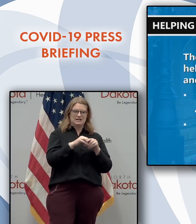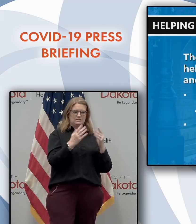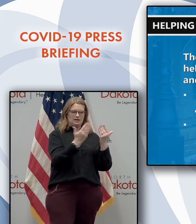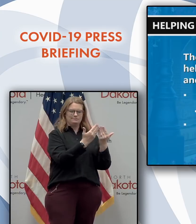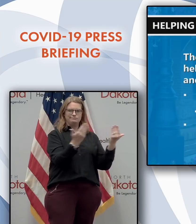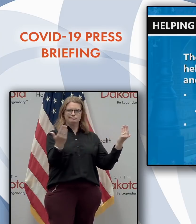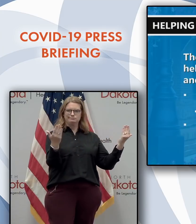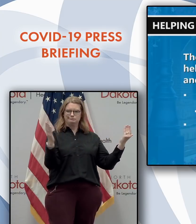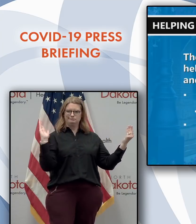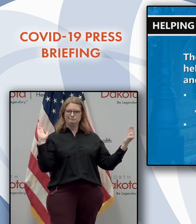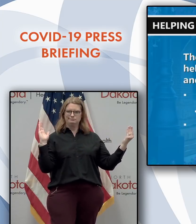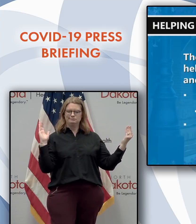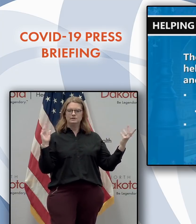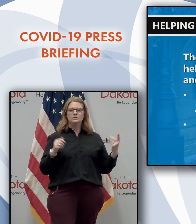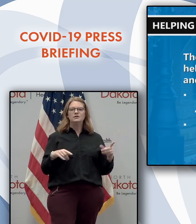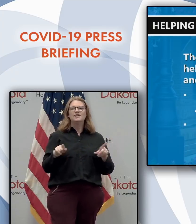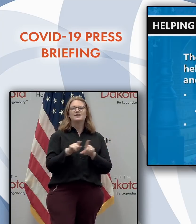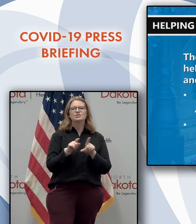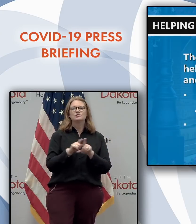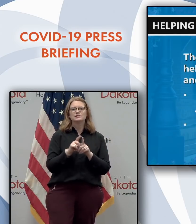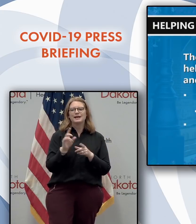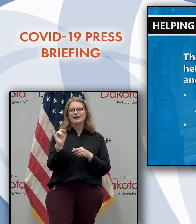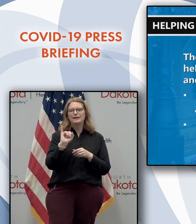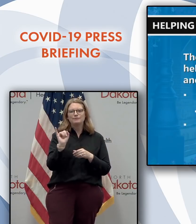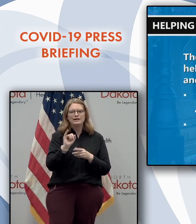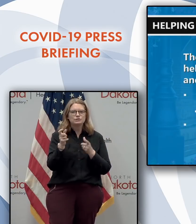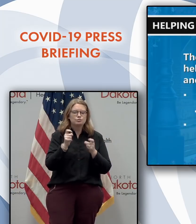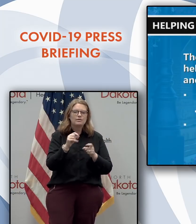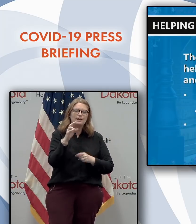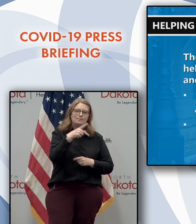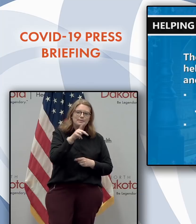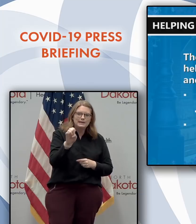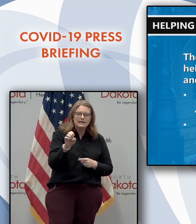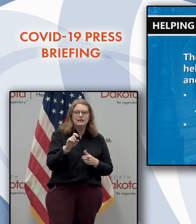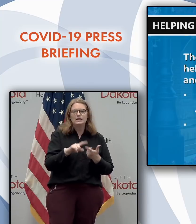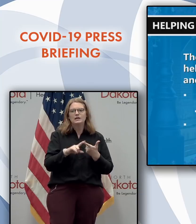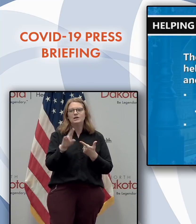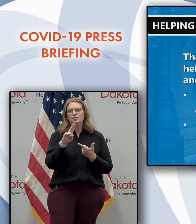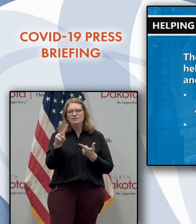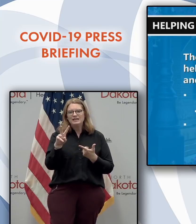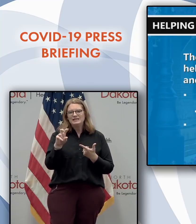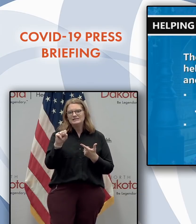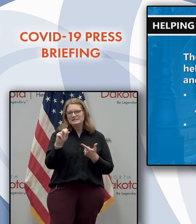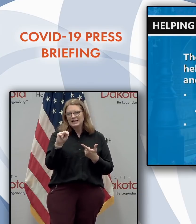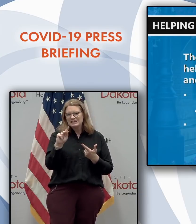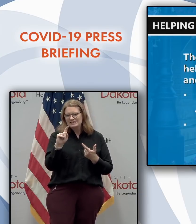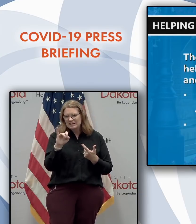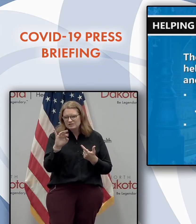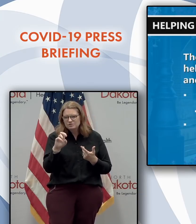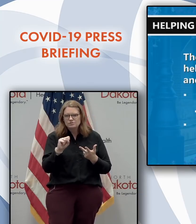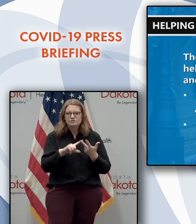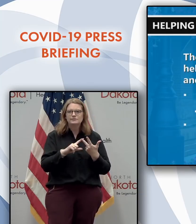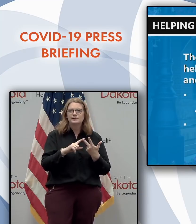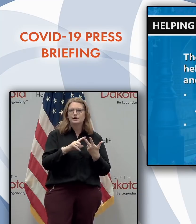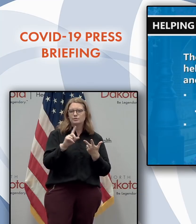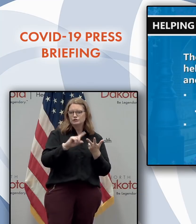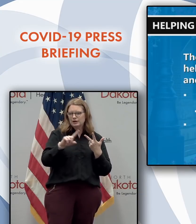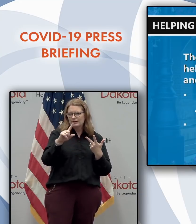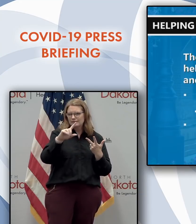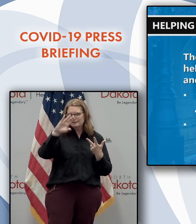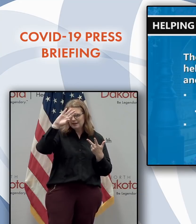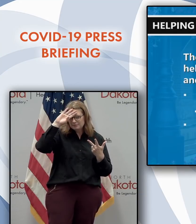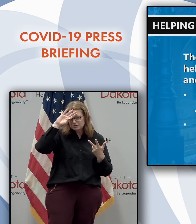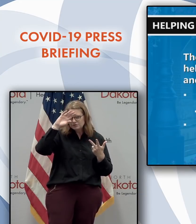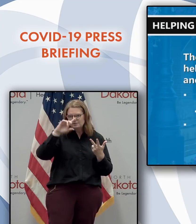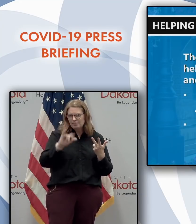things that might improve infection control, whether that's PPE or UV sanitizers, temperature checking equipment, other things that you